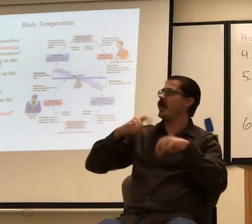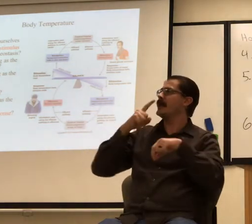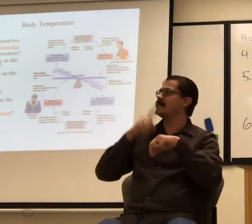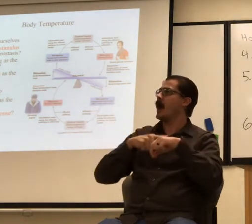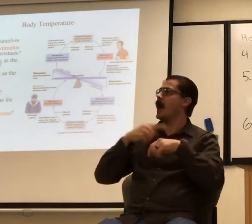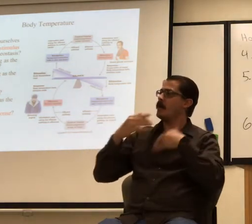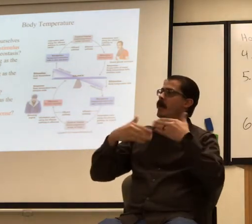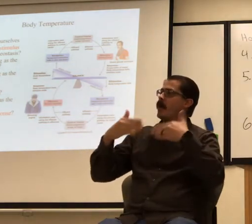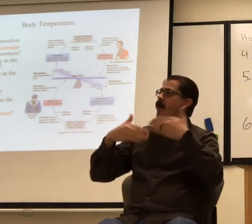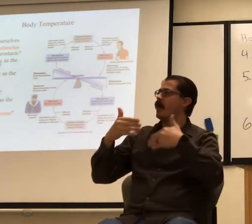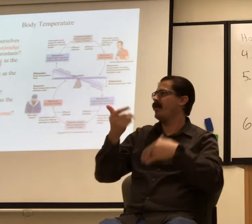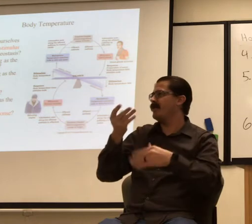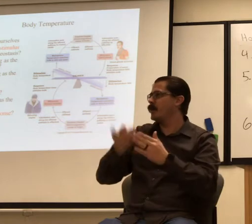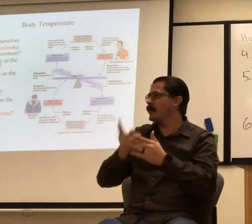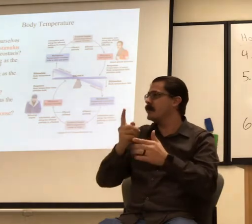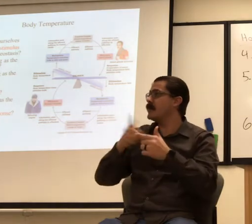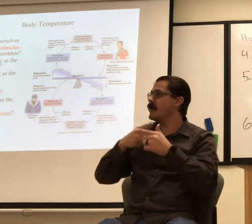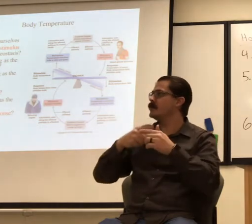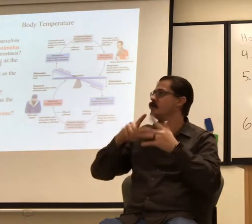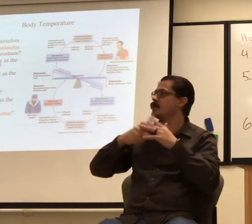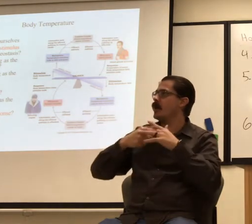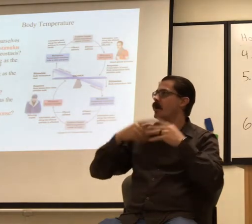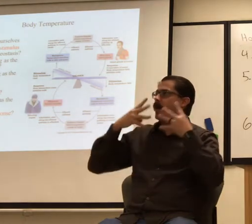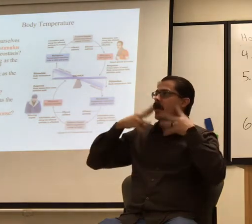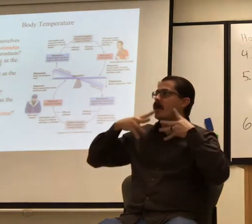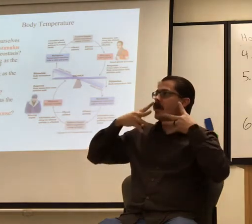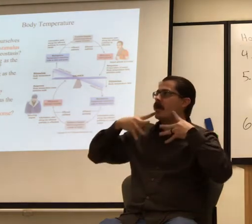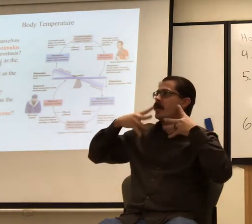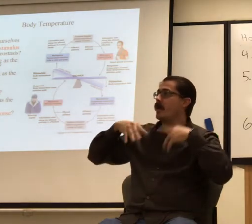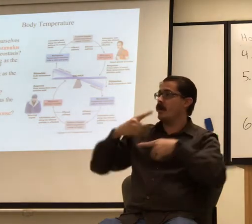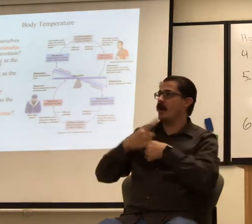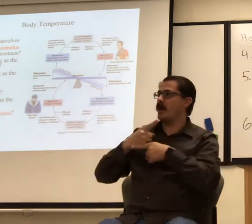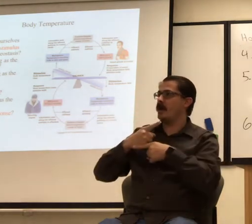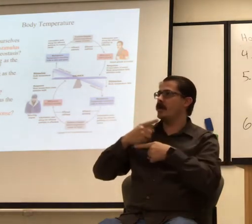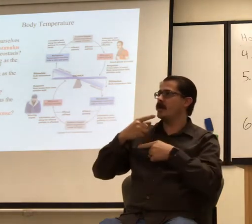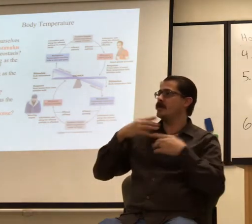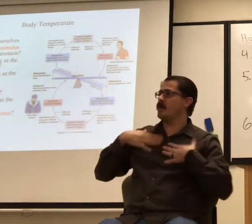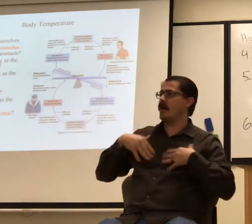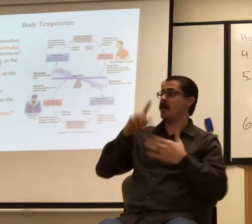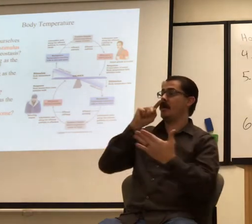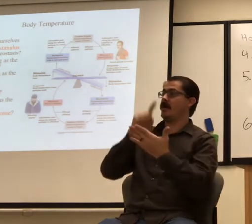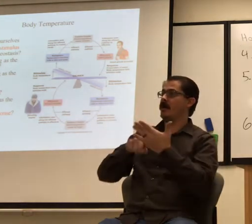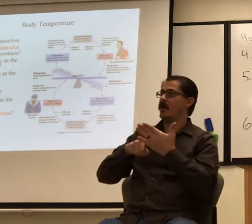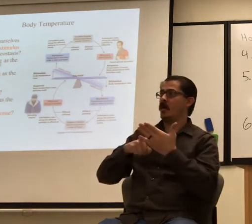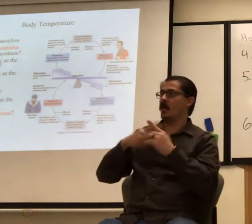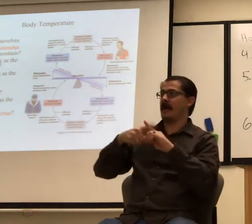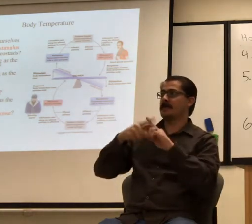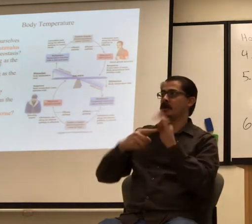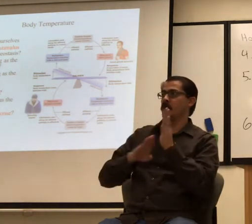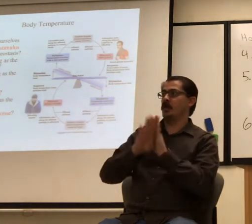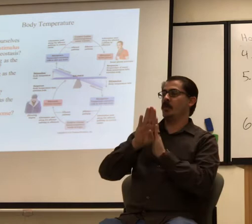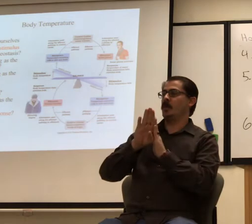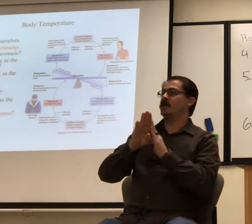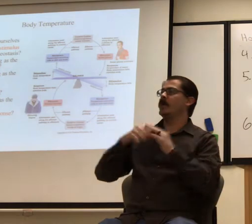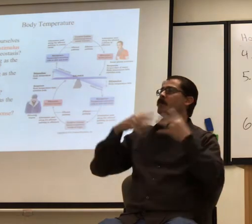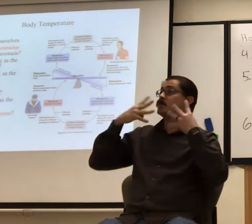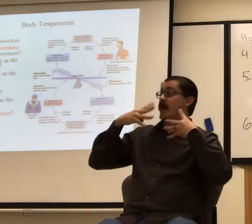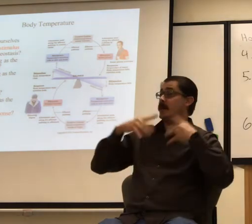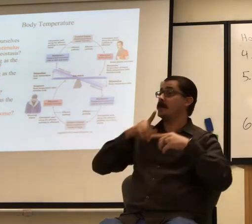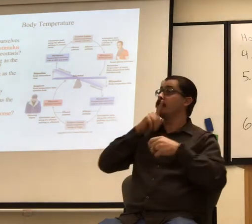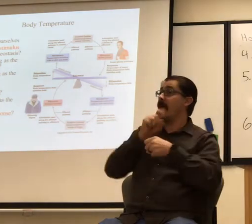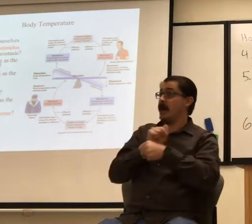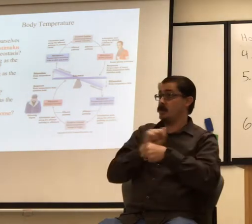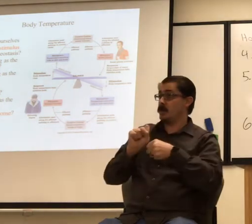passes, a few minutes, and you start sweating. Okay, because the body picks up on this, the body temperature increases. Sweating is